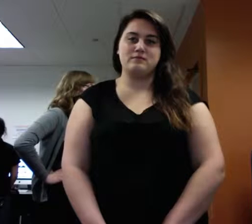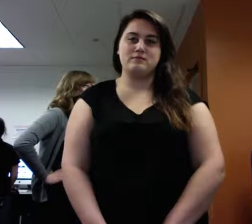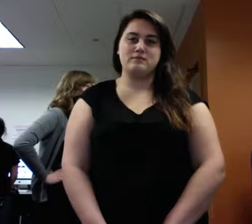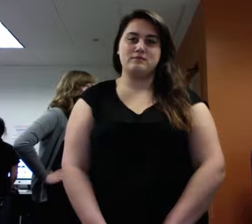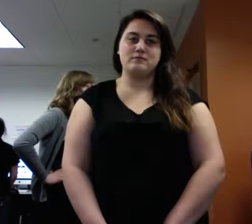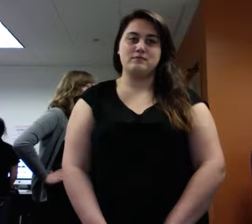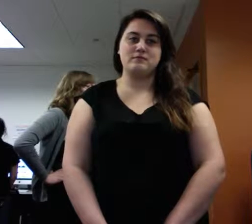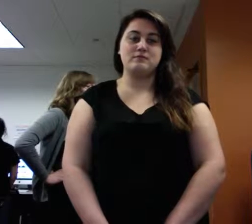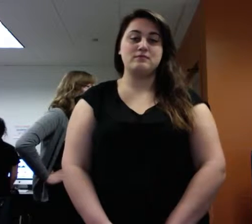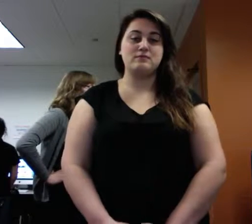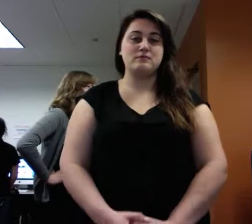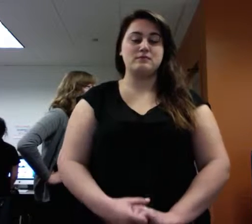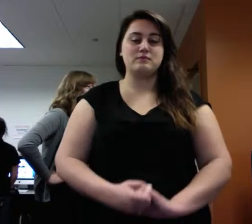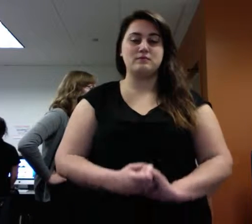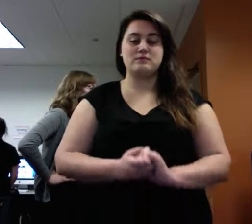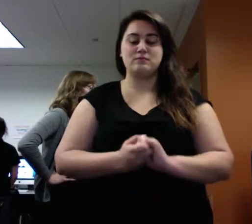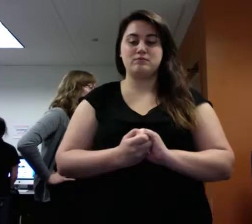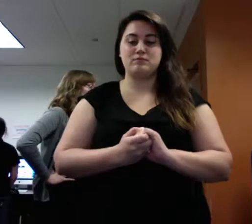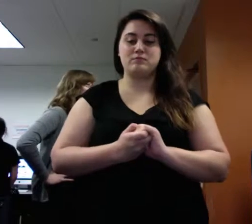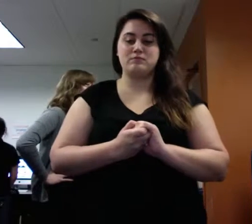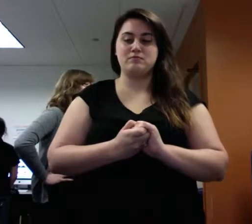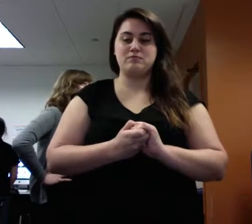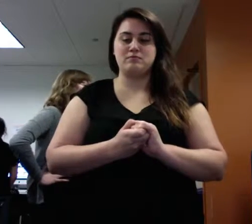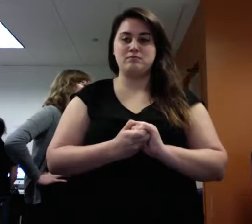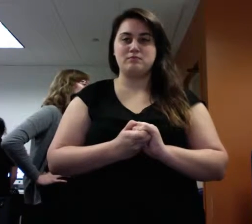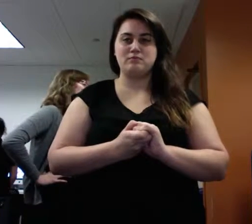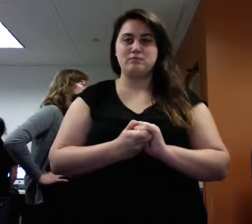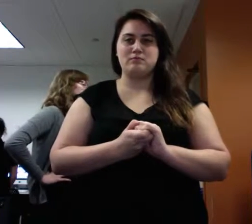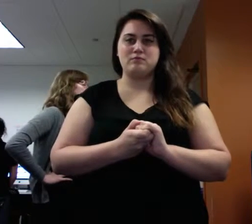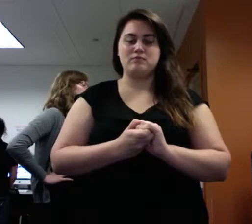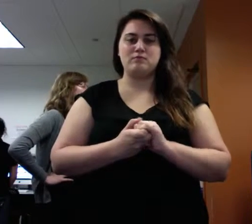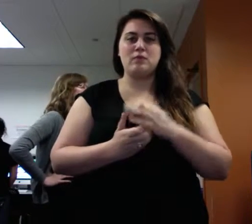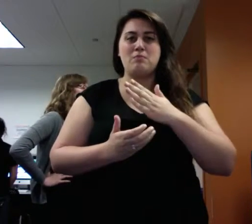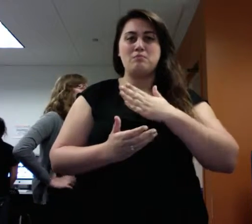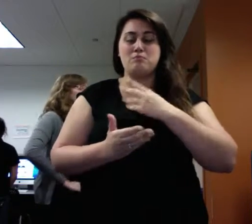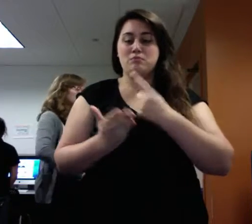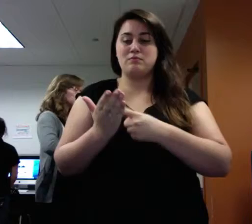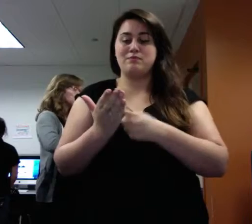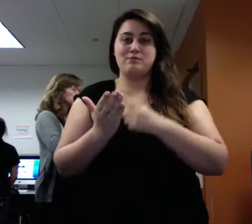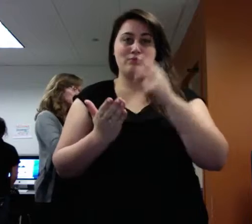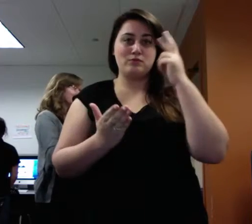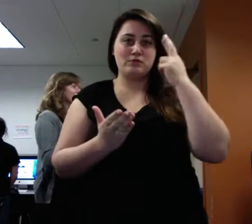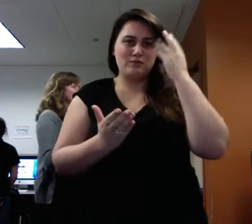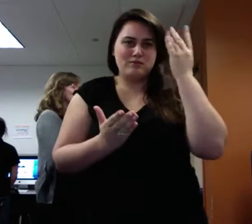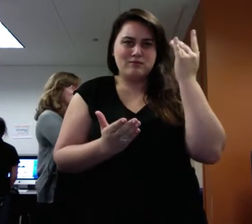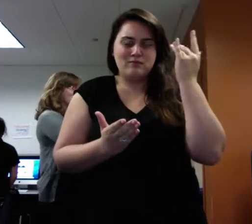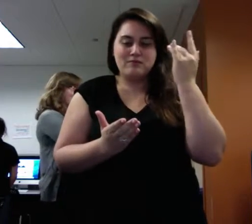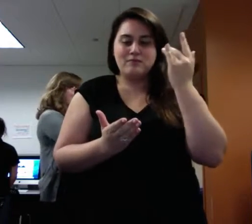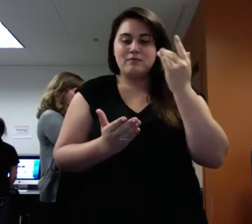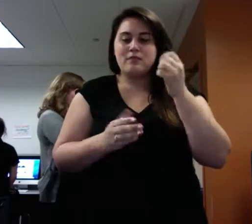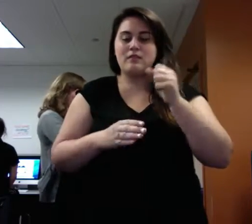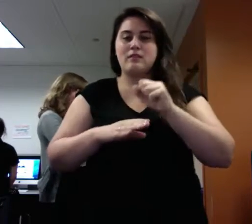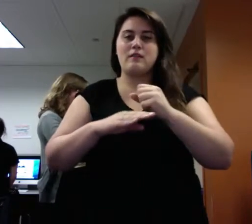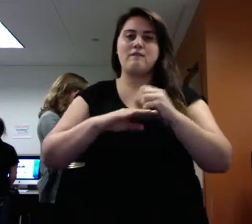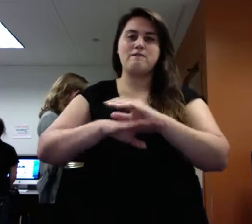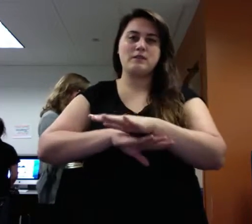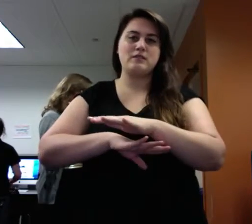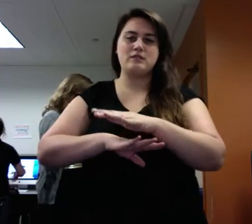fast. The purpose of my talk today is to outline the three major trends affecting central cities in the United States.